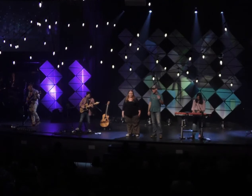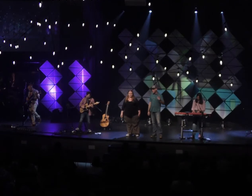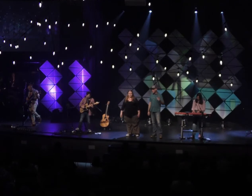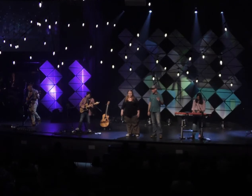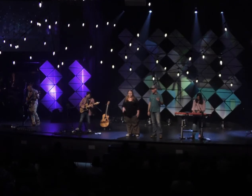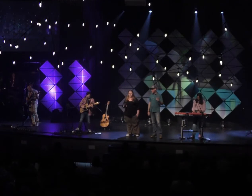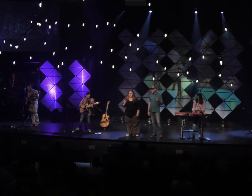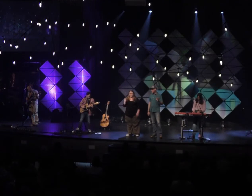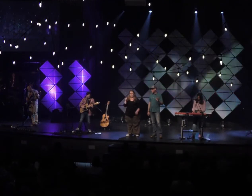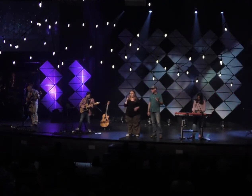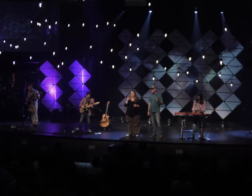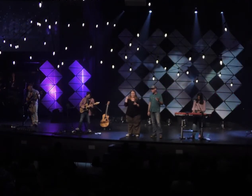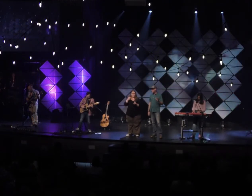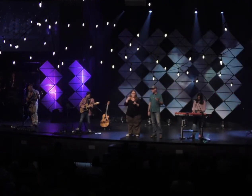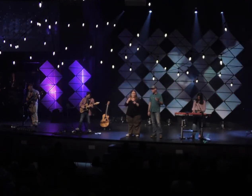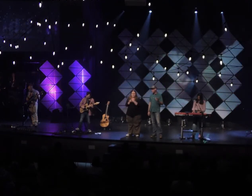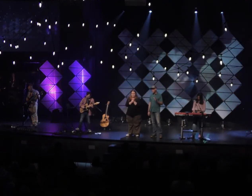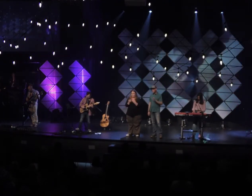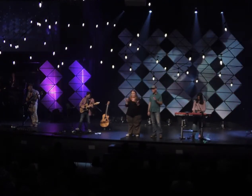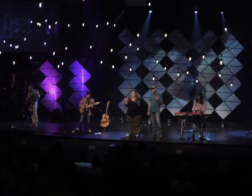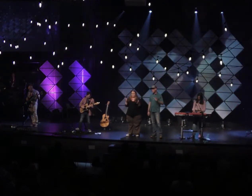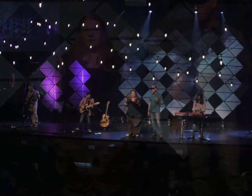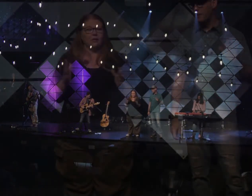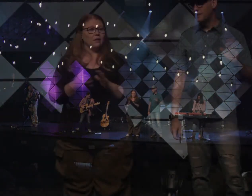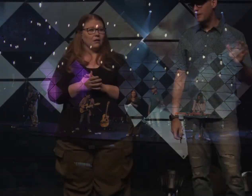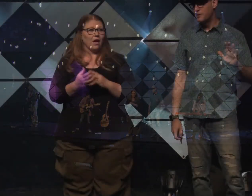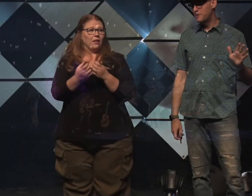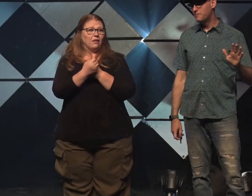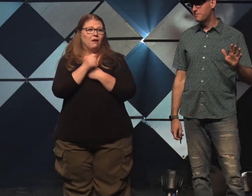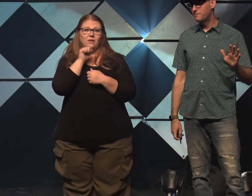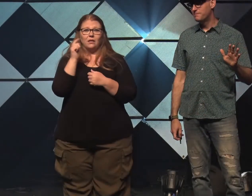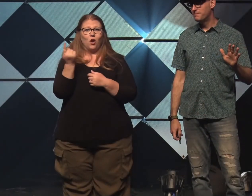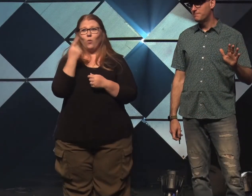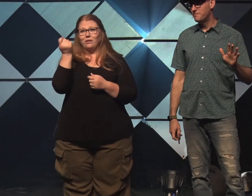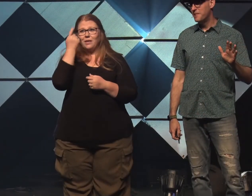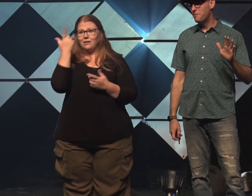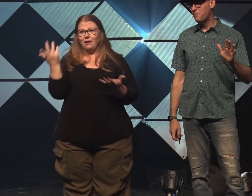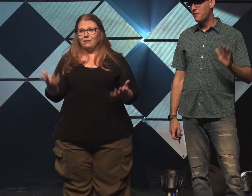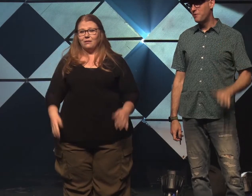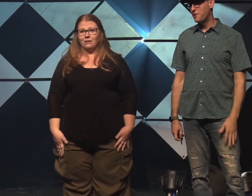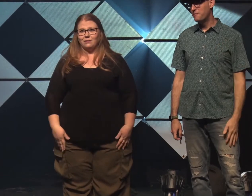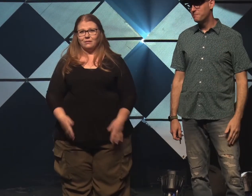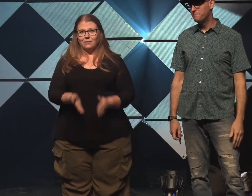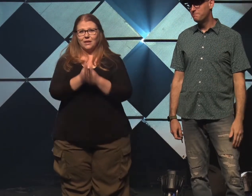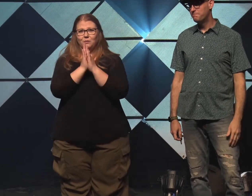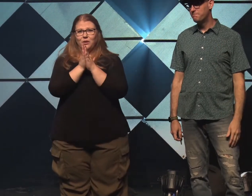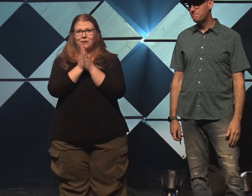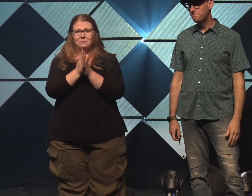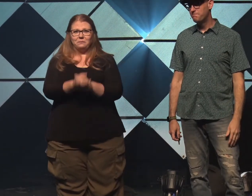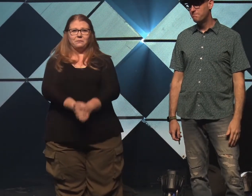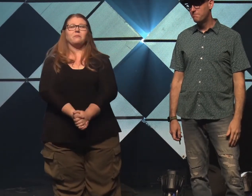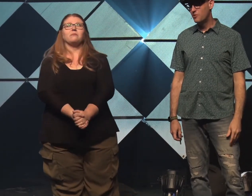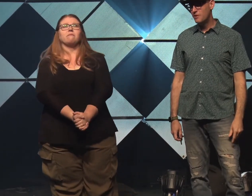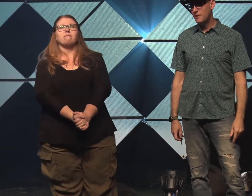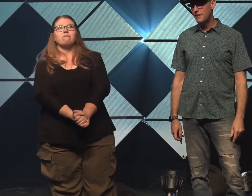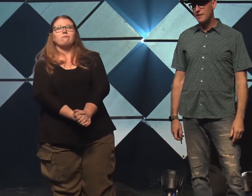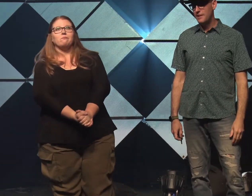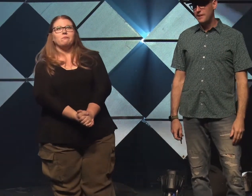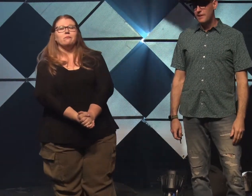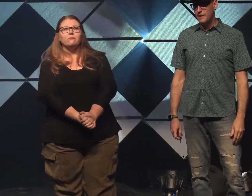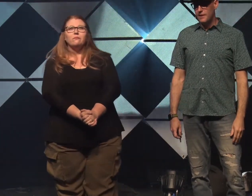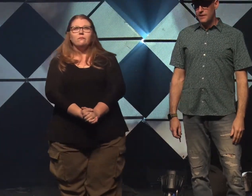It's just about love, and love doesn't always make sense. Let me pray for you.